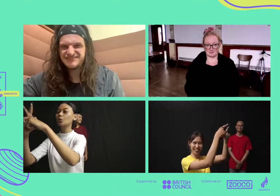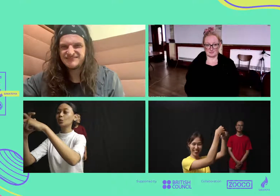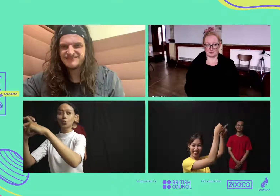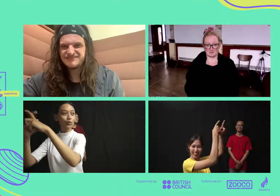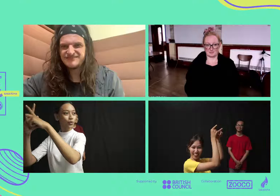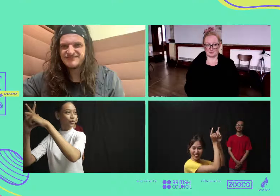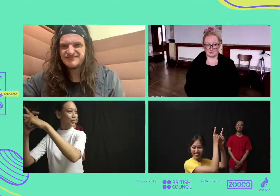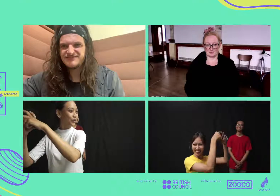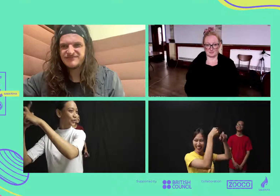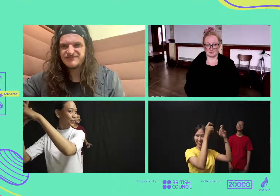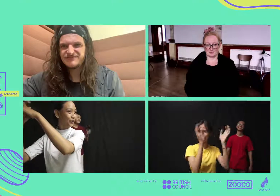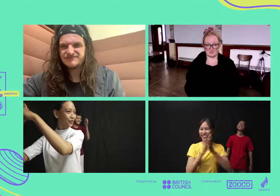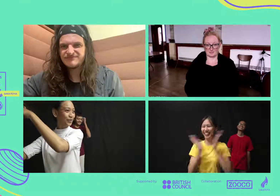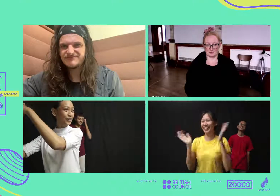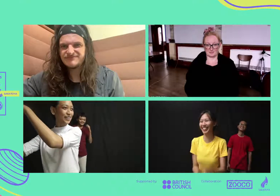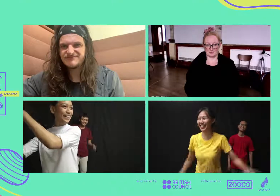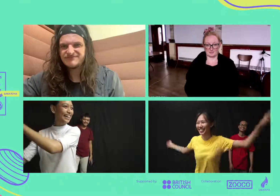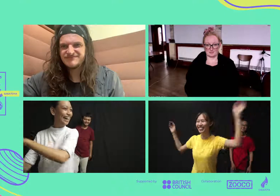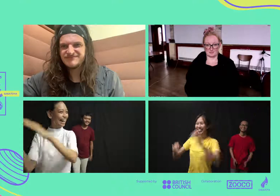Great, nice.